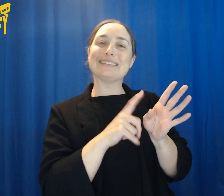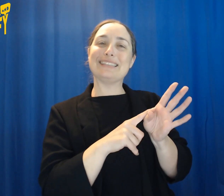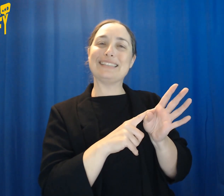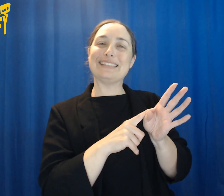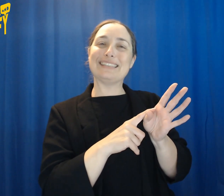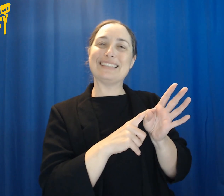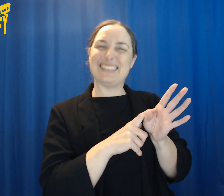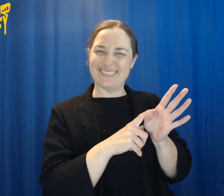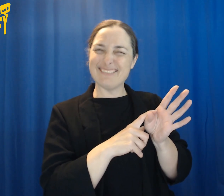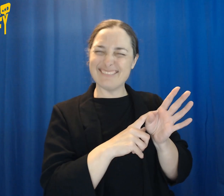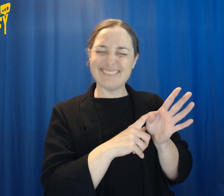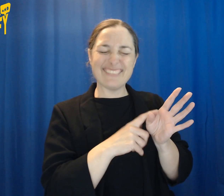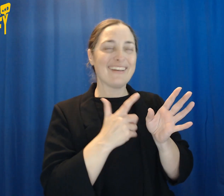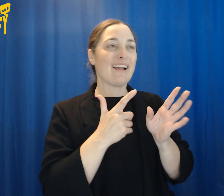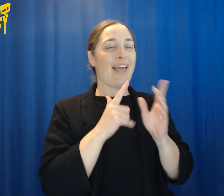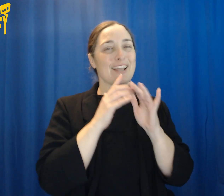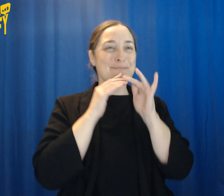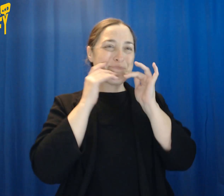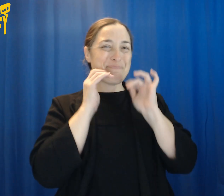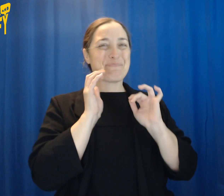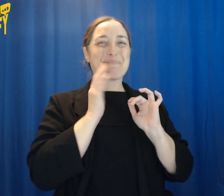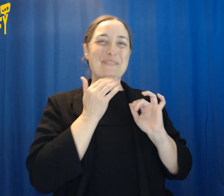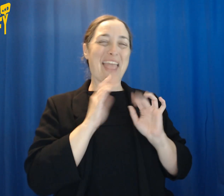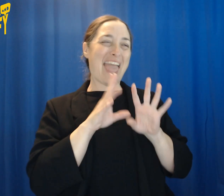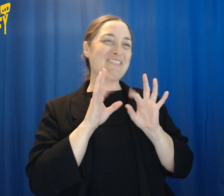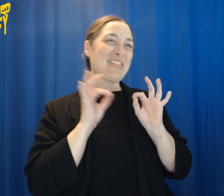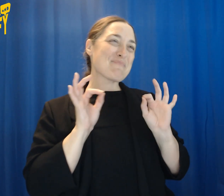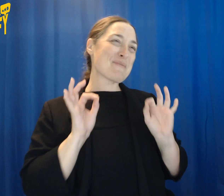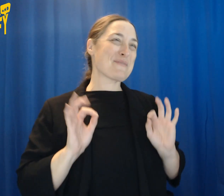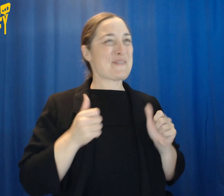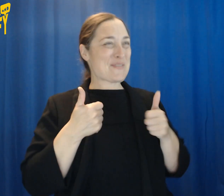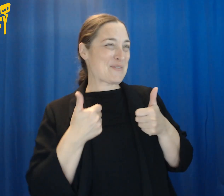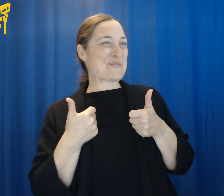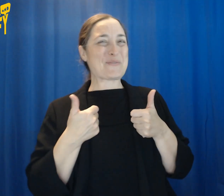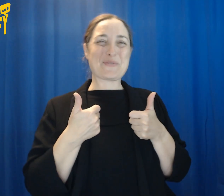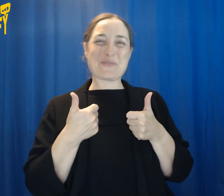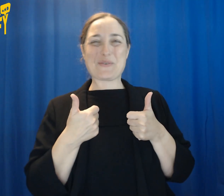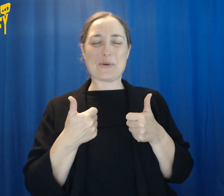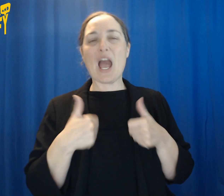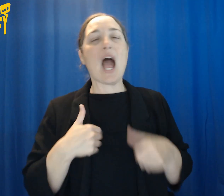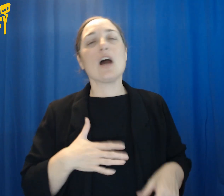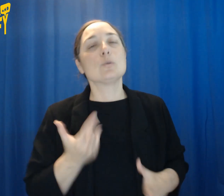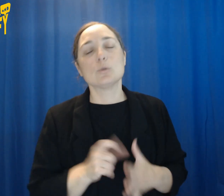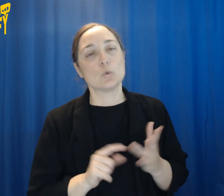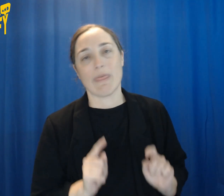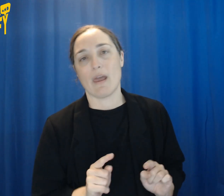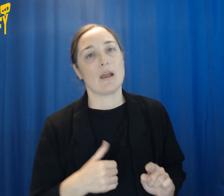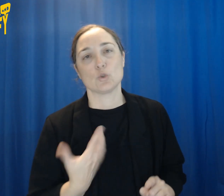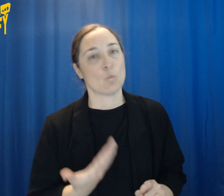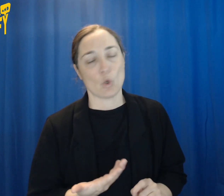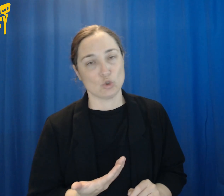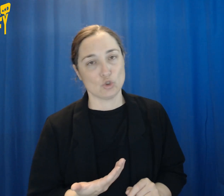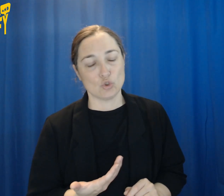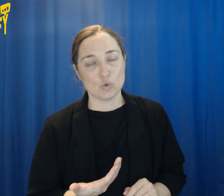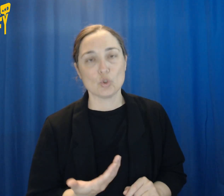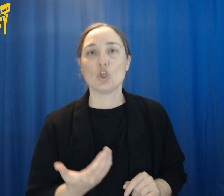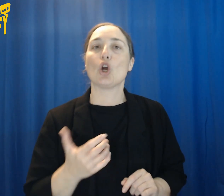whole, as you say, the whole everything is good, everything is great, la la la la la thing. But I also want to have a good sense of